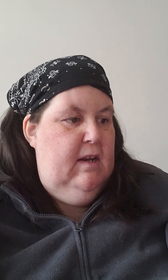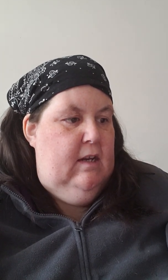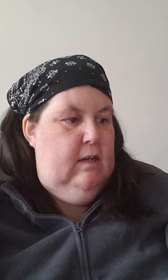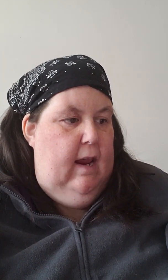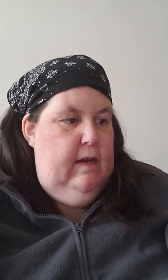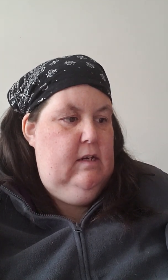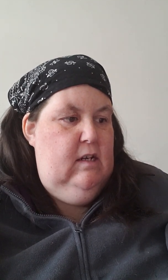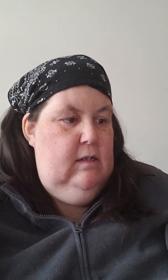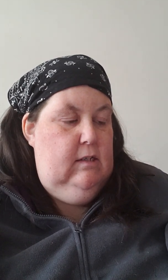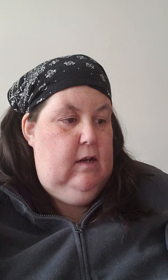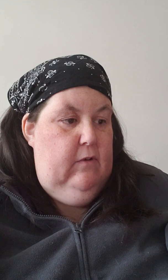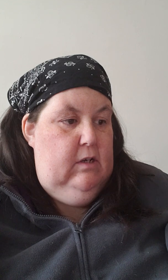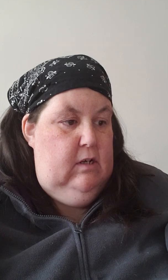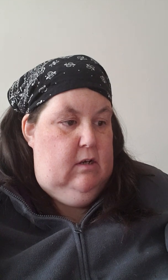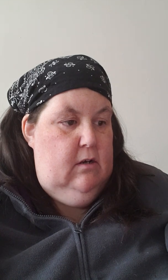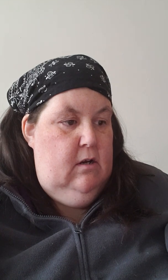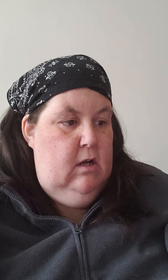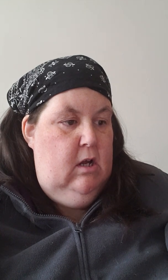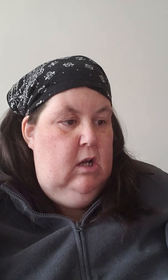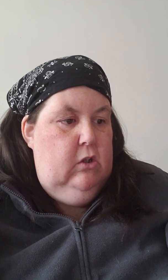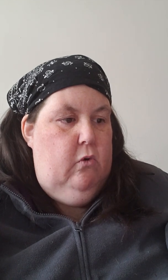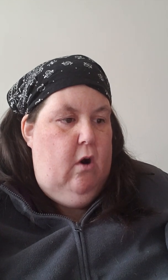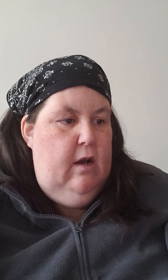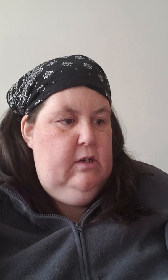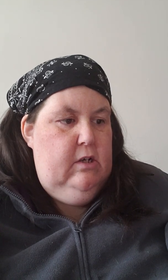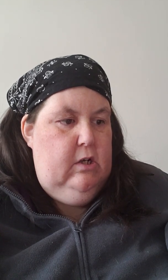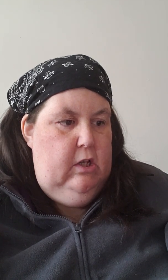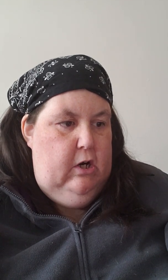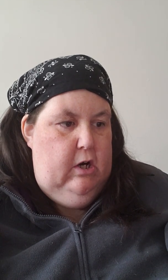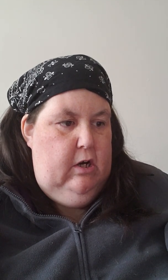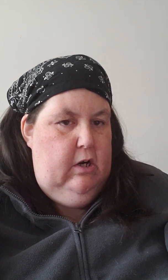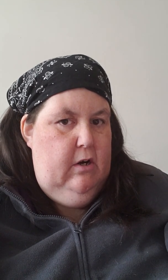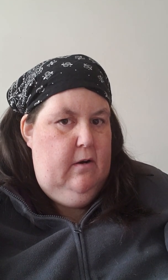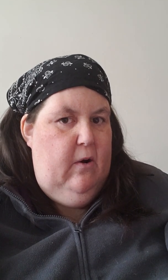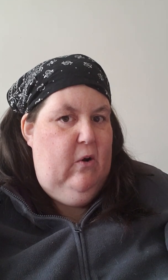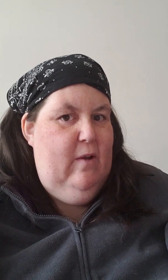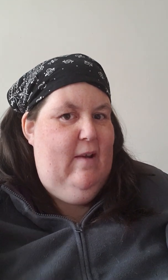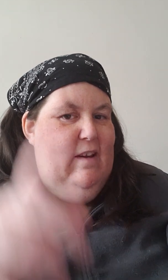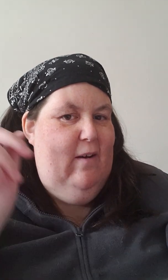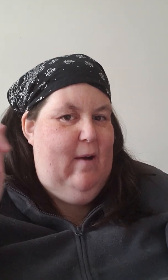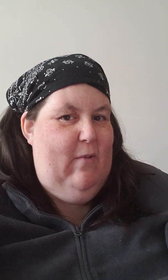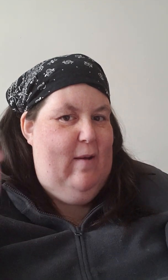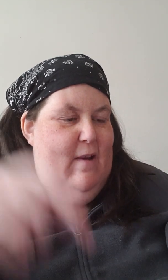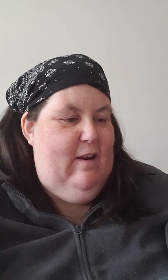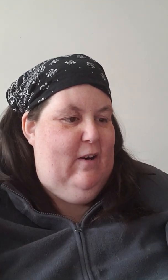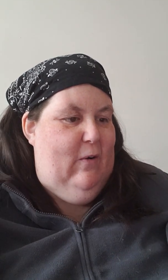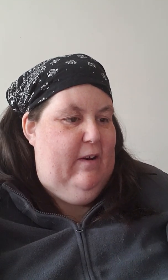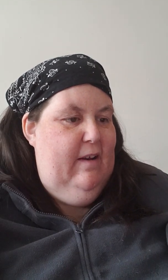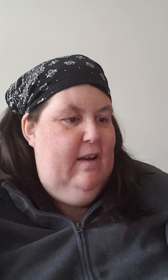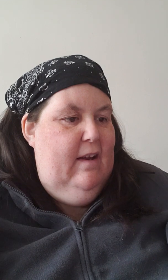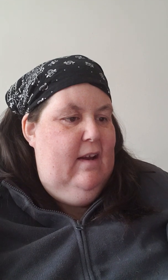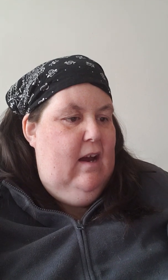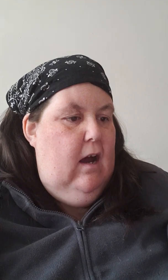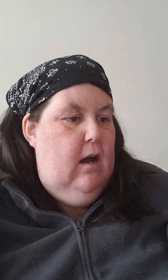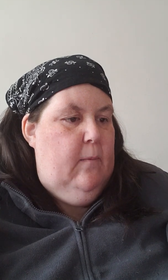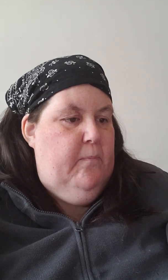in 1817. Laurent Clerc, you may hear my bread maker going.